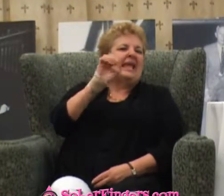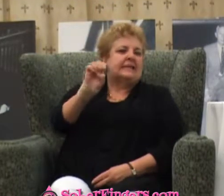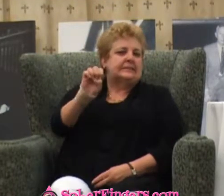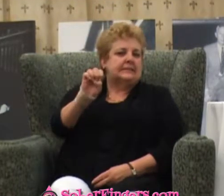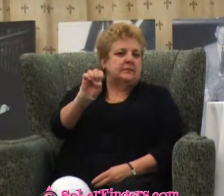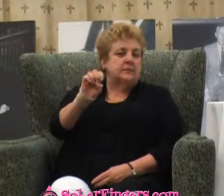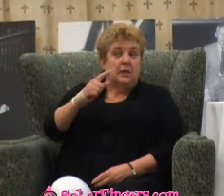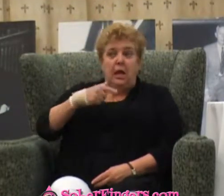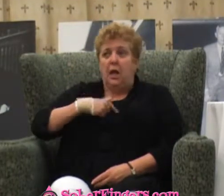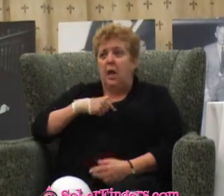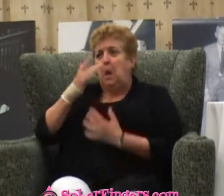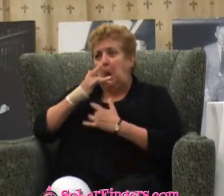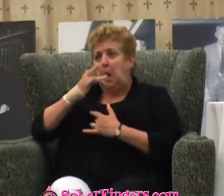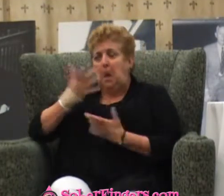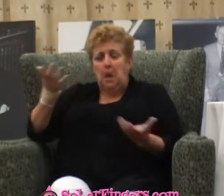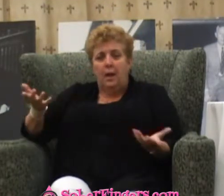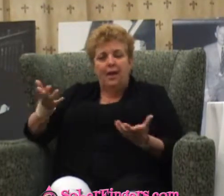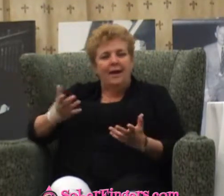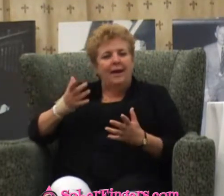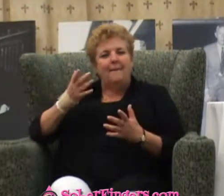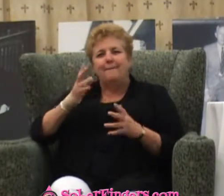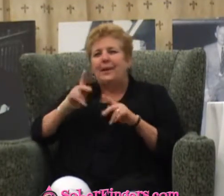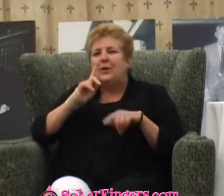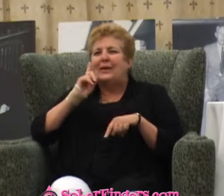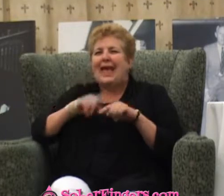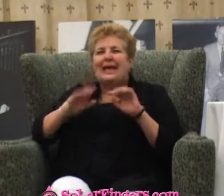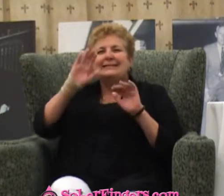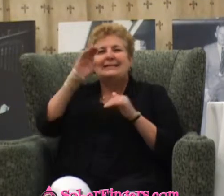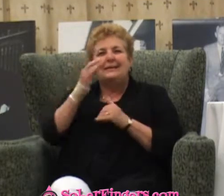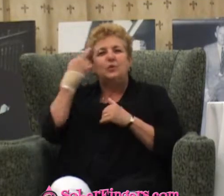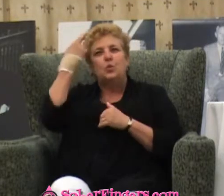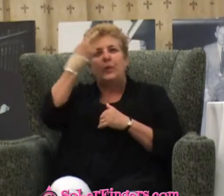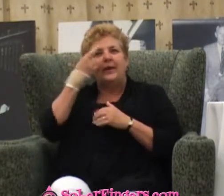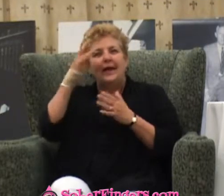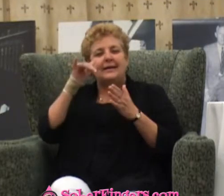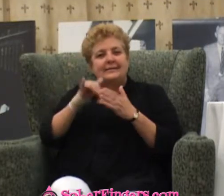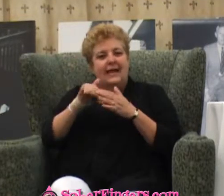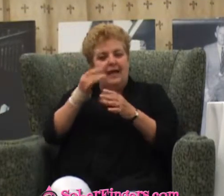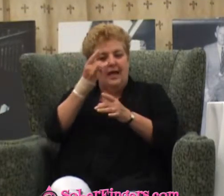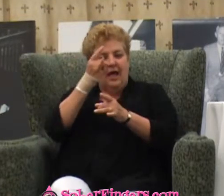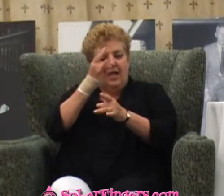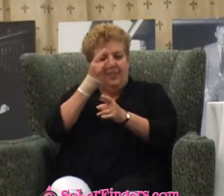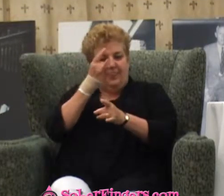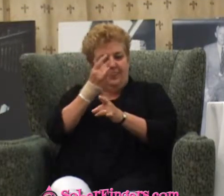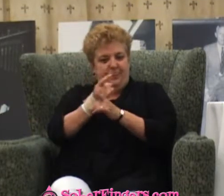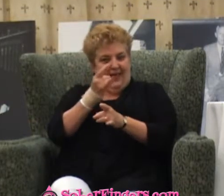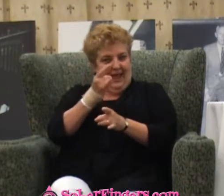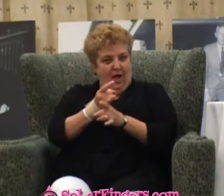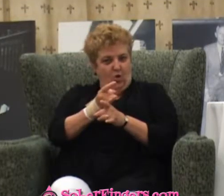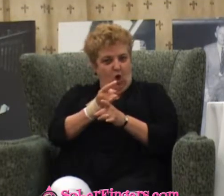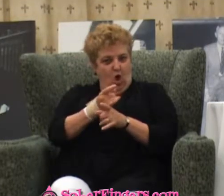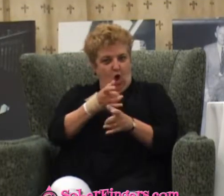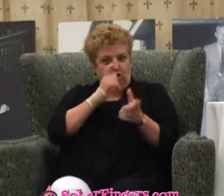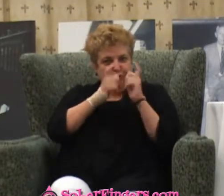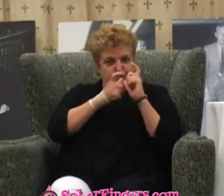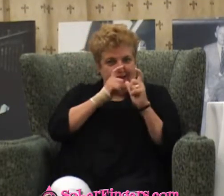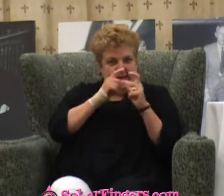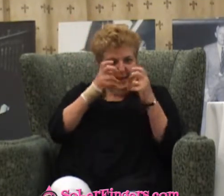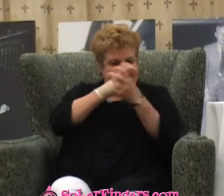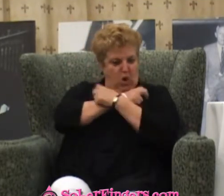Like they just can't seem to realize that the drinking bone connects to the detox bone. Or the